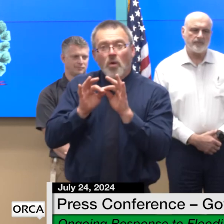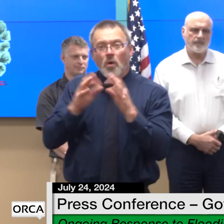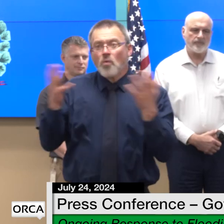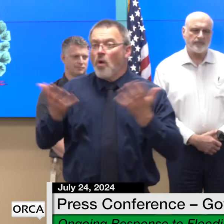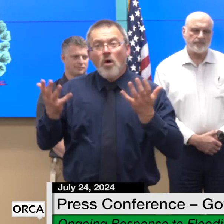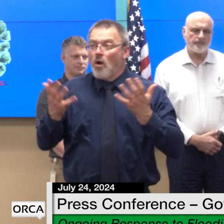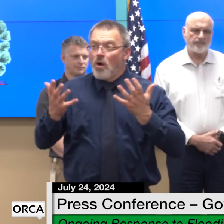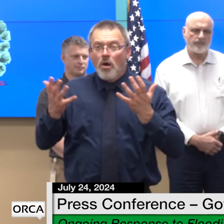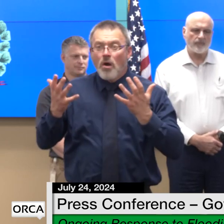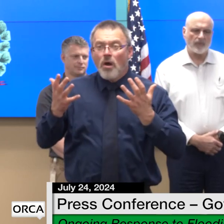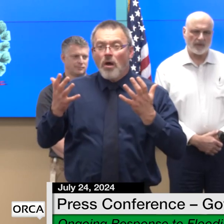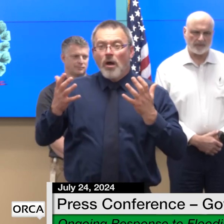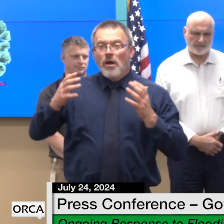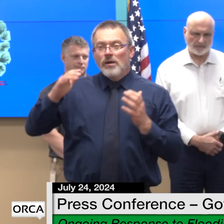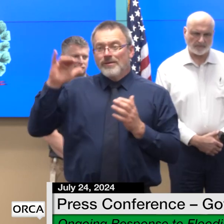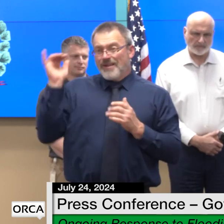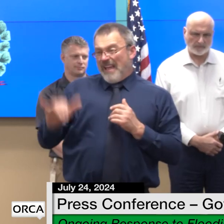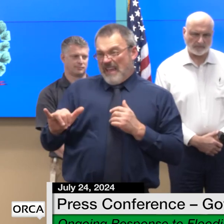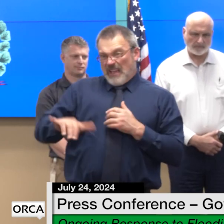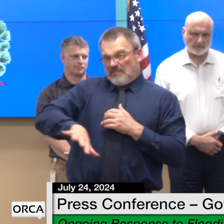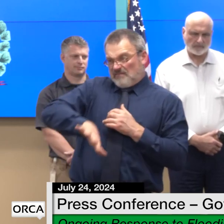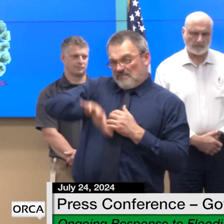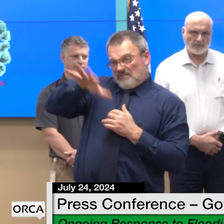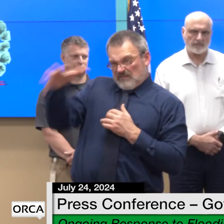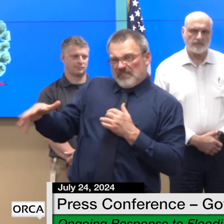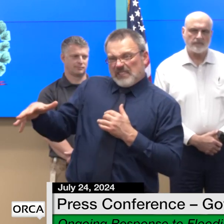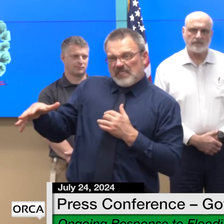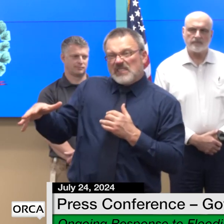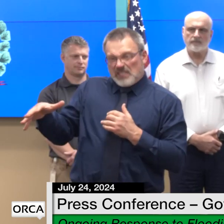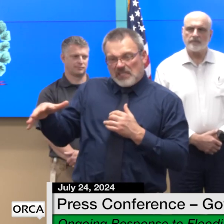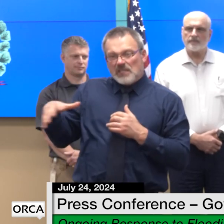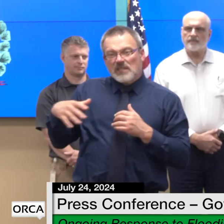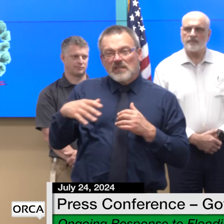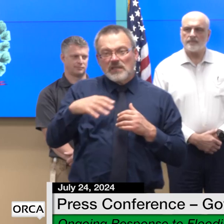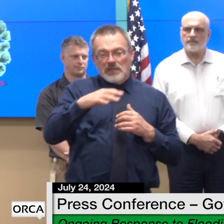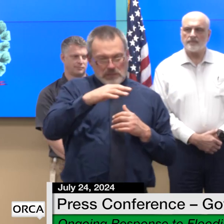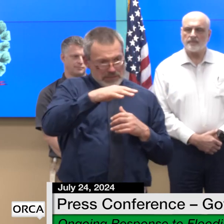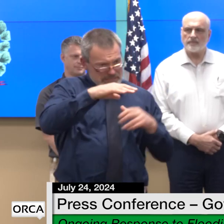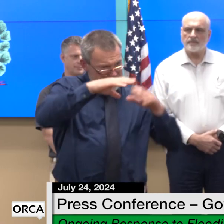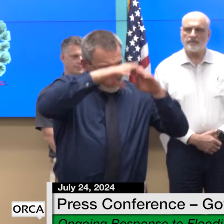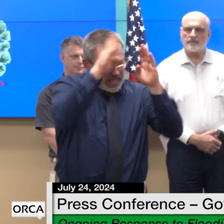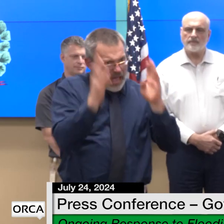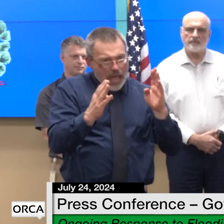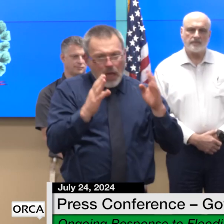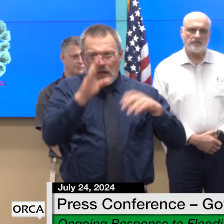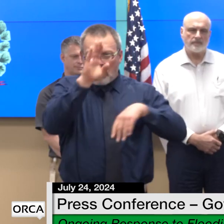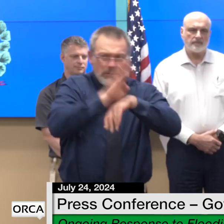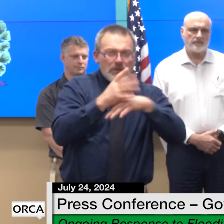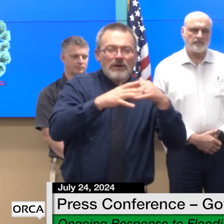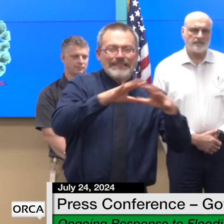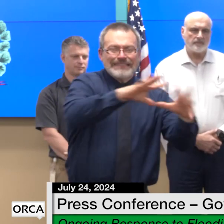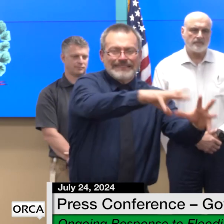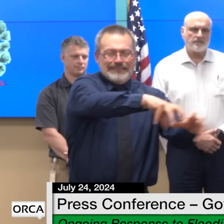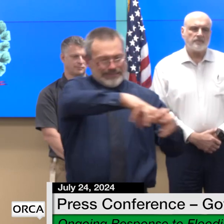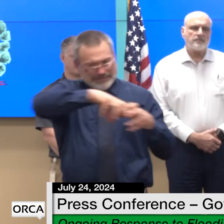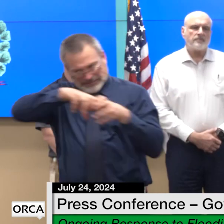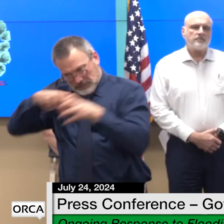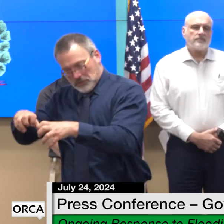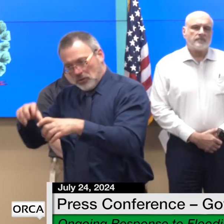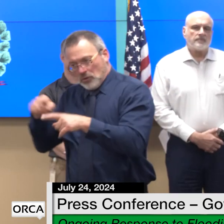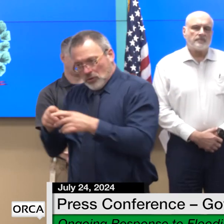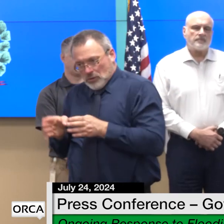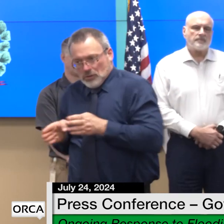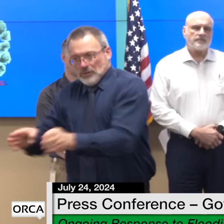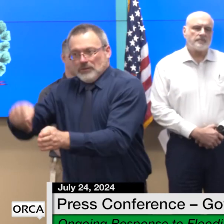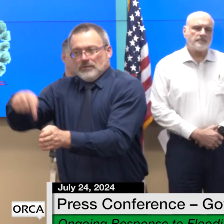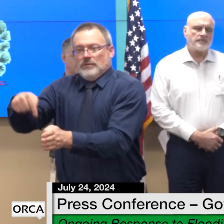to move flood-related debris out of your home and to the public right-of-way. Follow any guidance